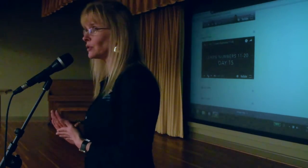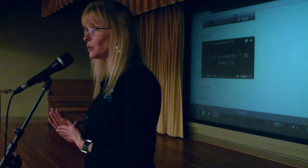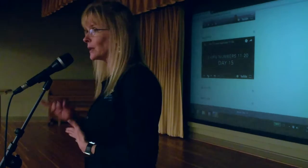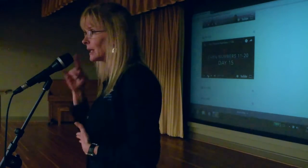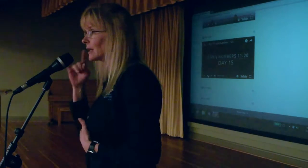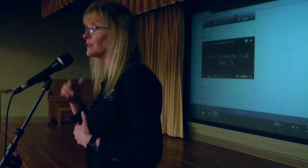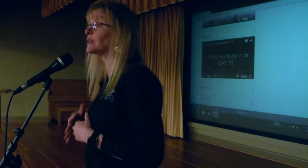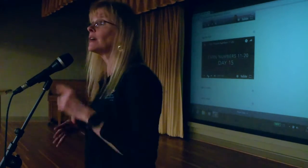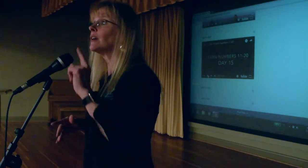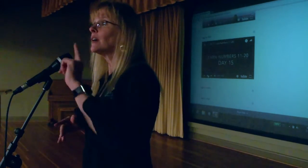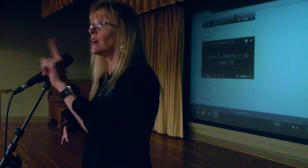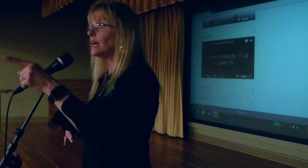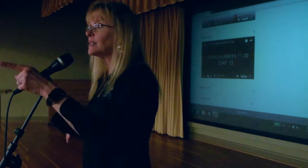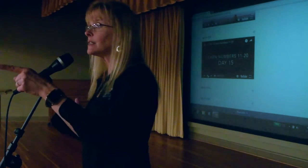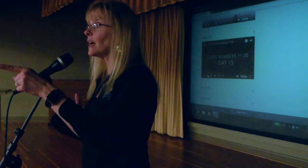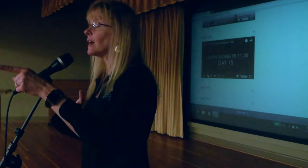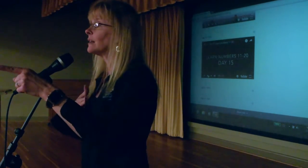with the kids. He said,